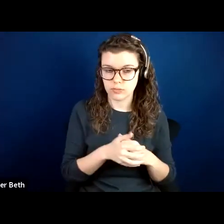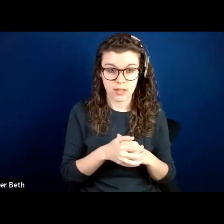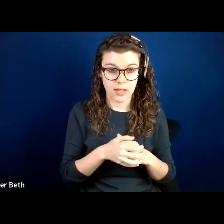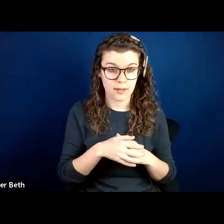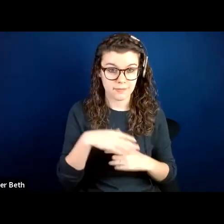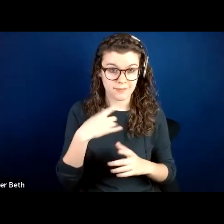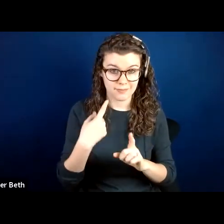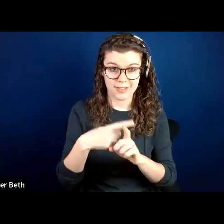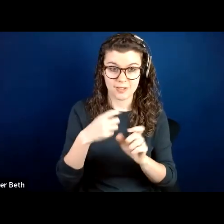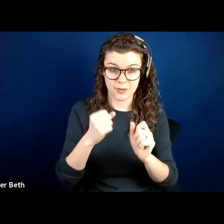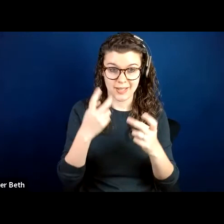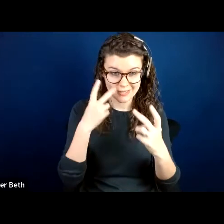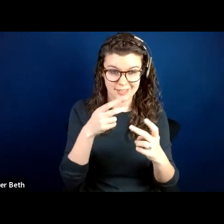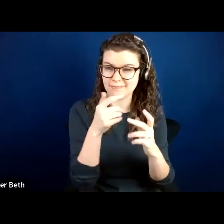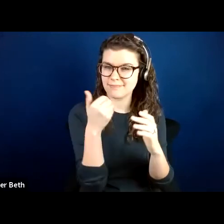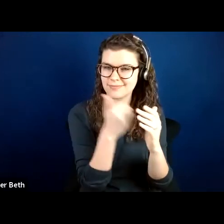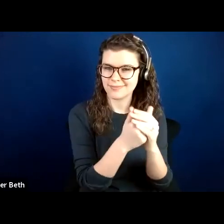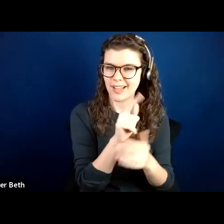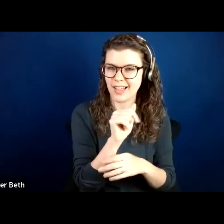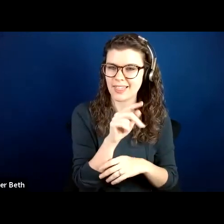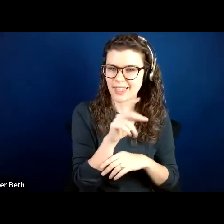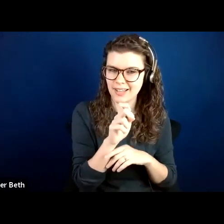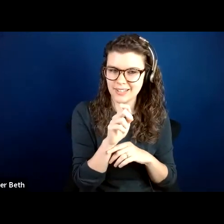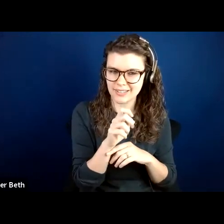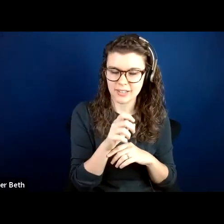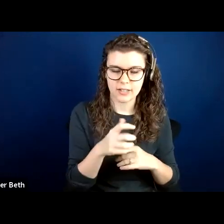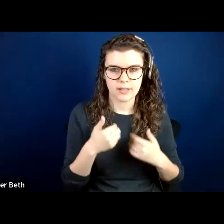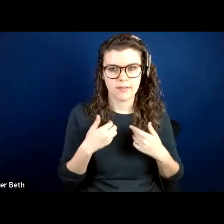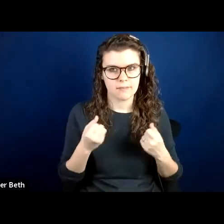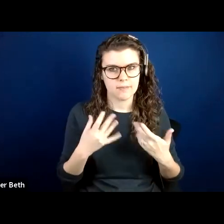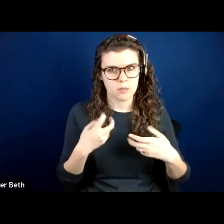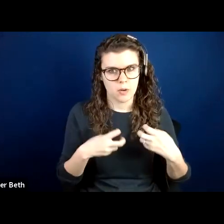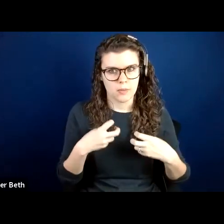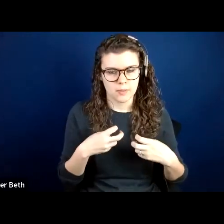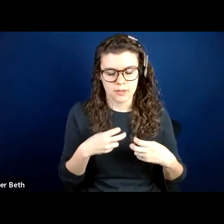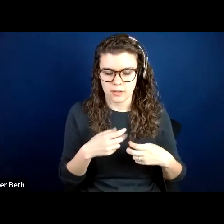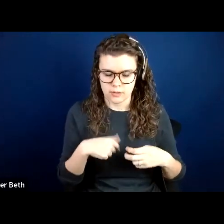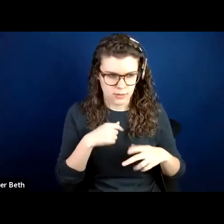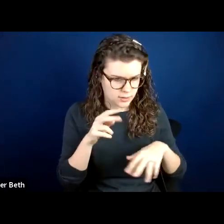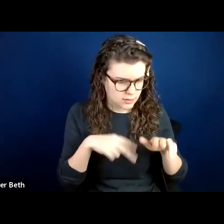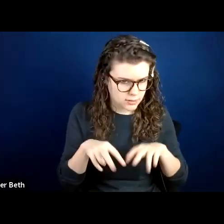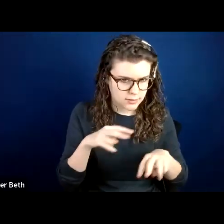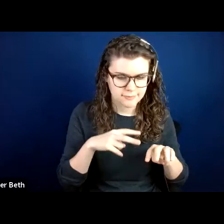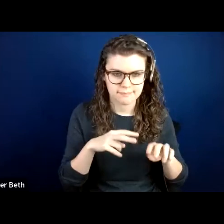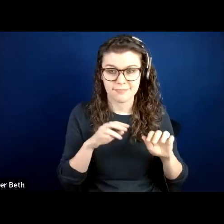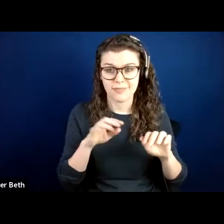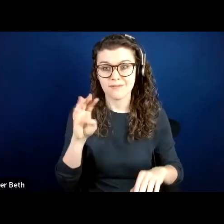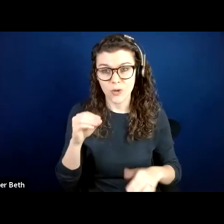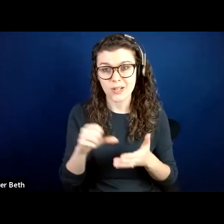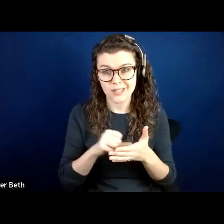the edge of White Lake. There were a number of issues. This review ended up being 40+ pages